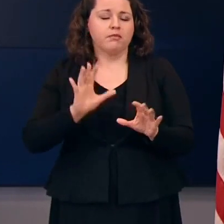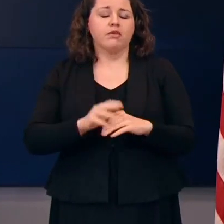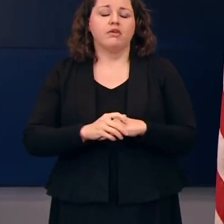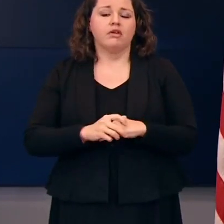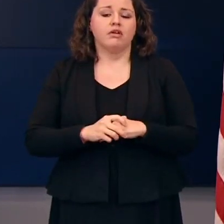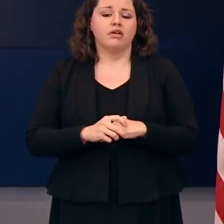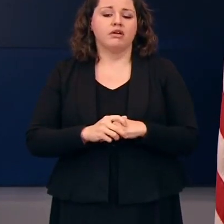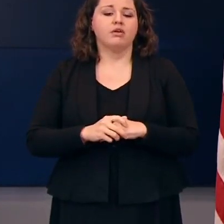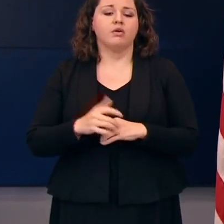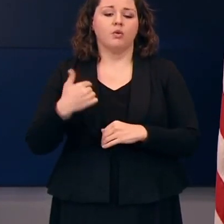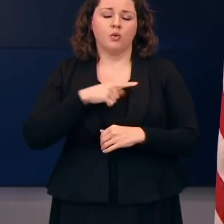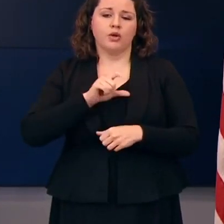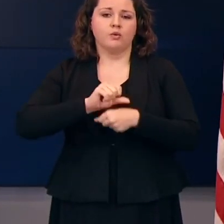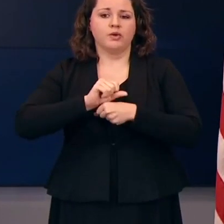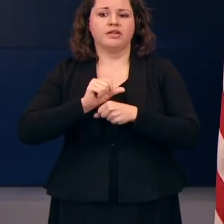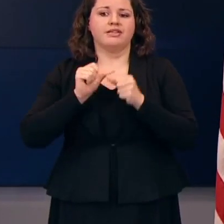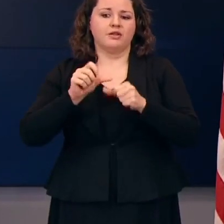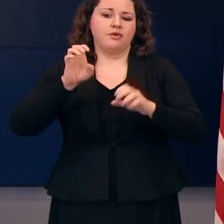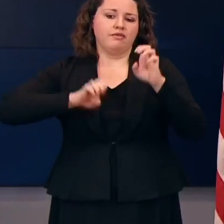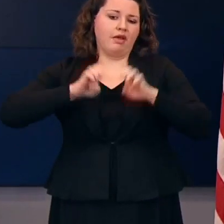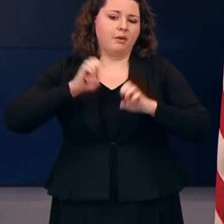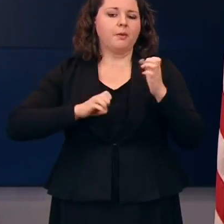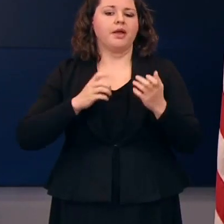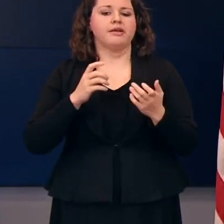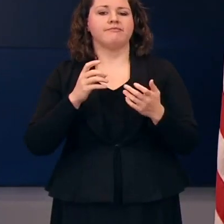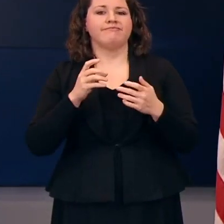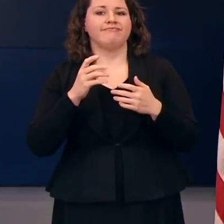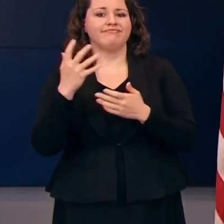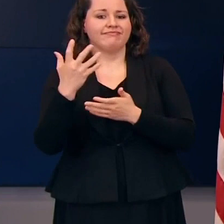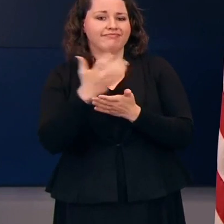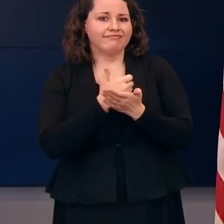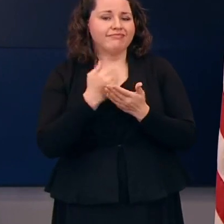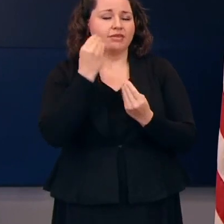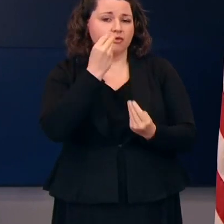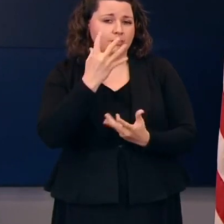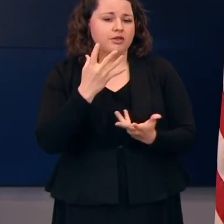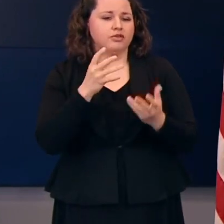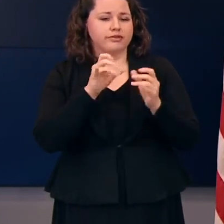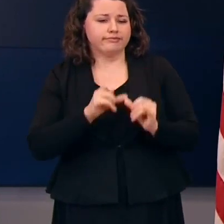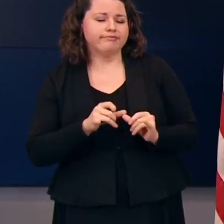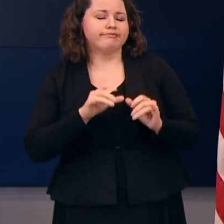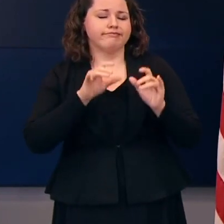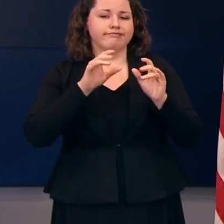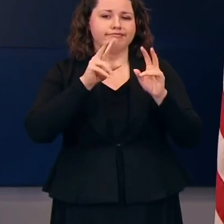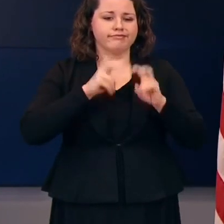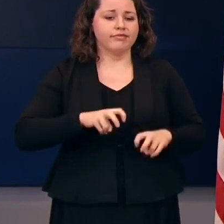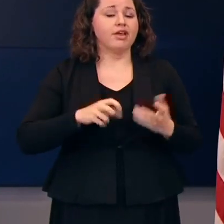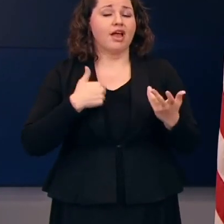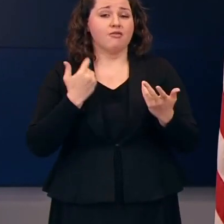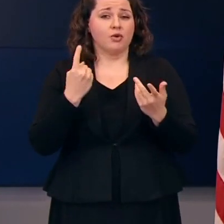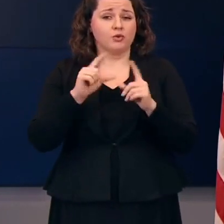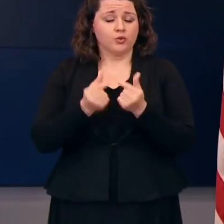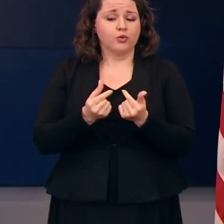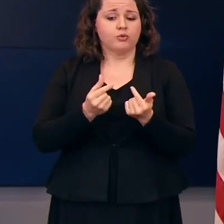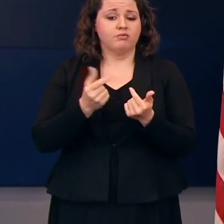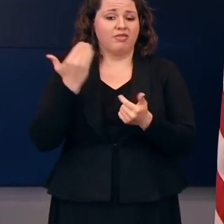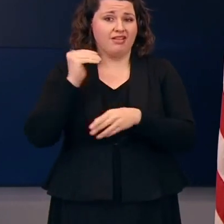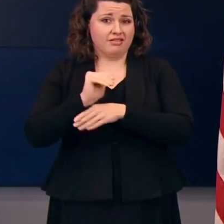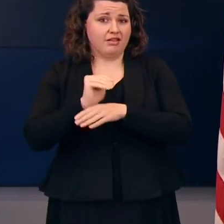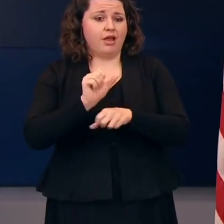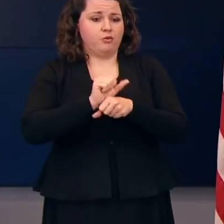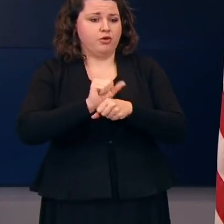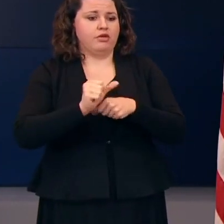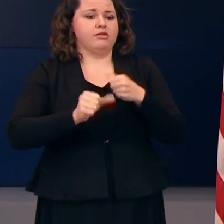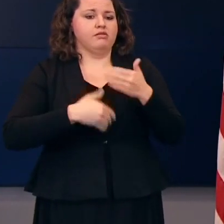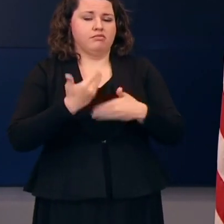We are continuing to evaluate what those metrics look like. We had a group that was working on that last night and